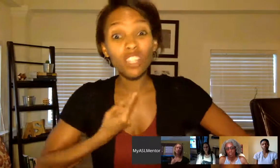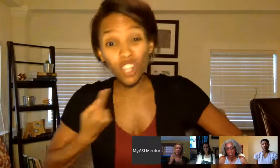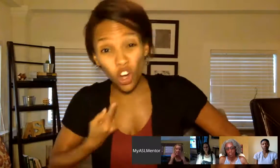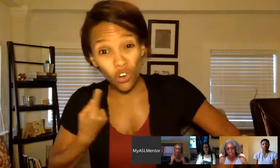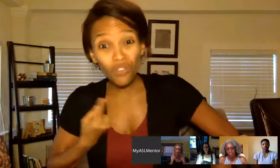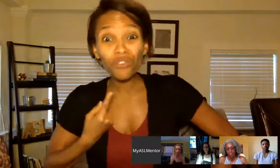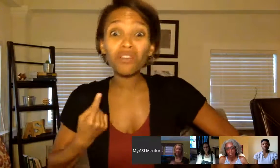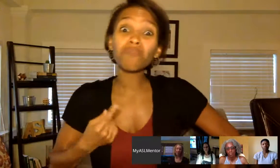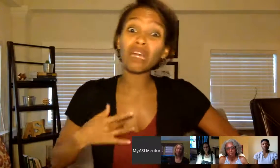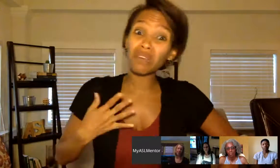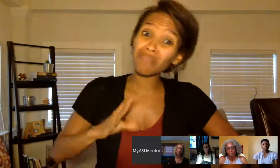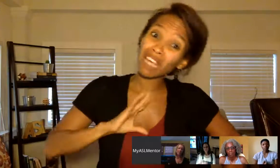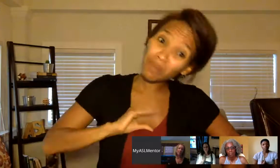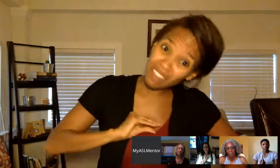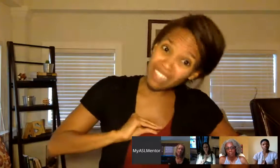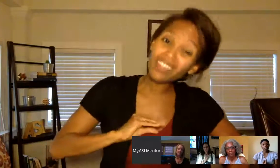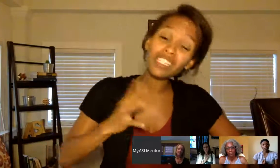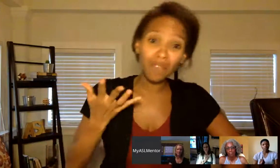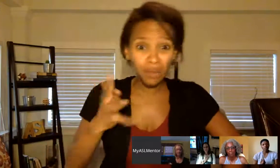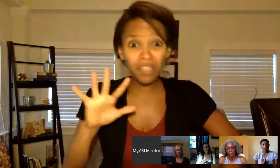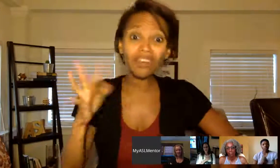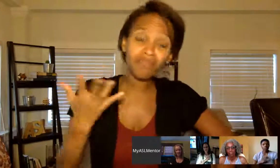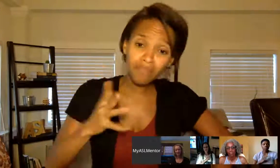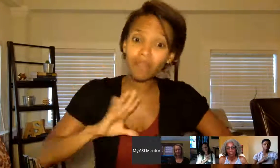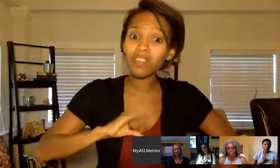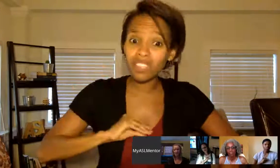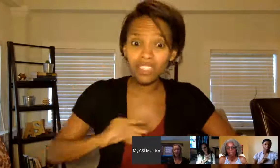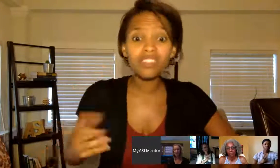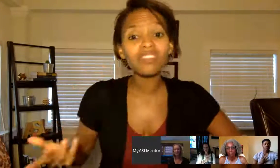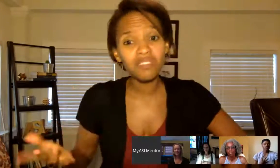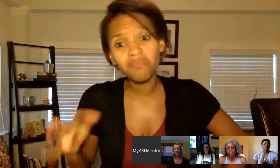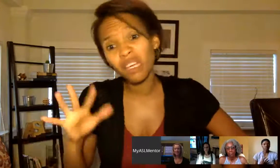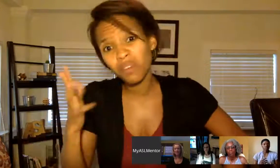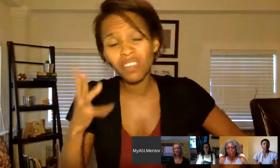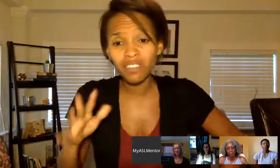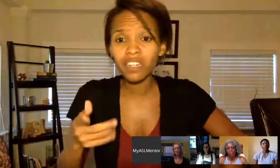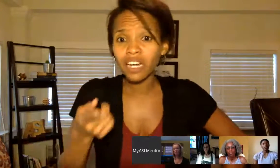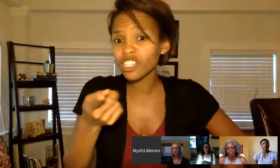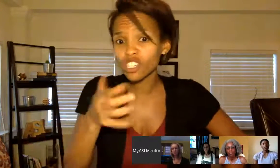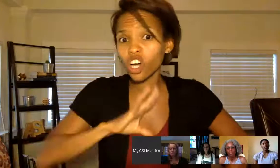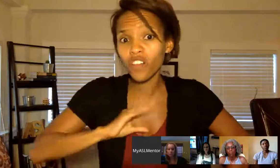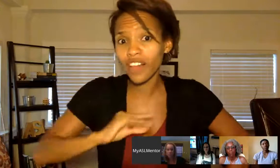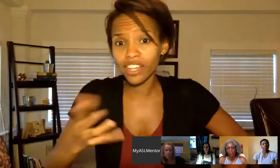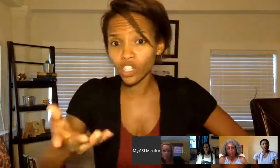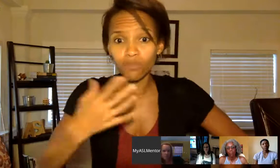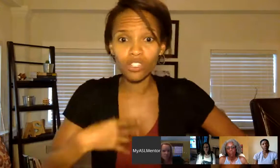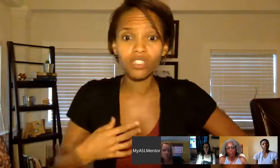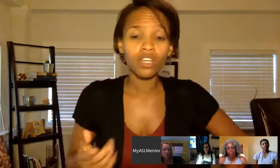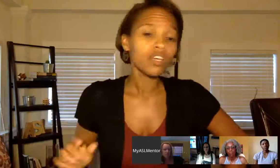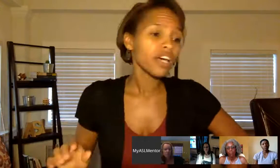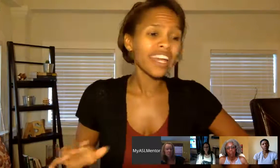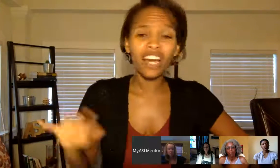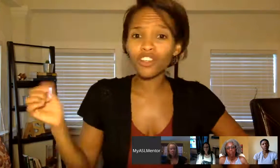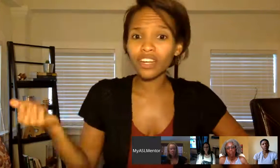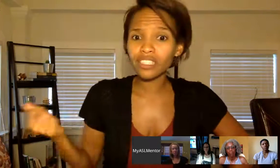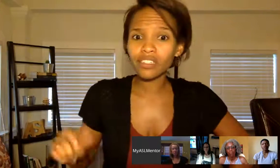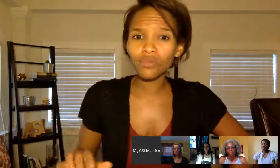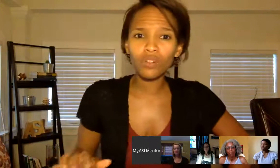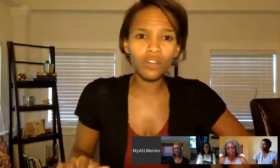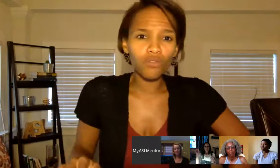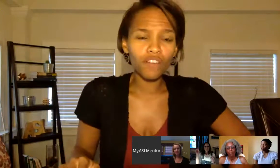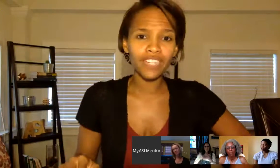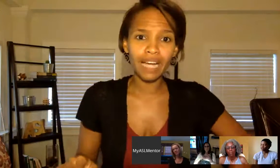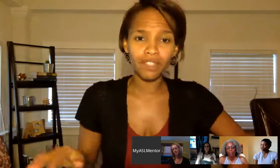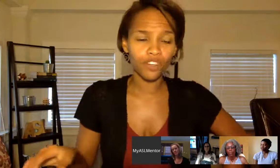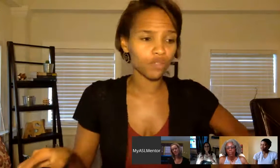Maybe alone, maybe this, maybe this, maybe. I just saw that, so I'm just. Any other ideas?